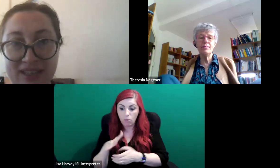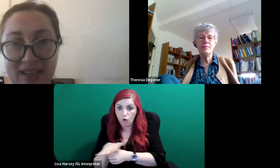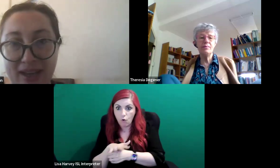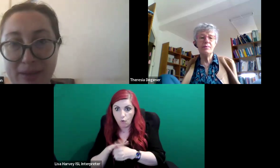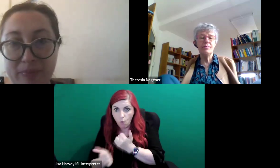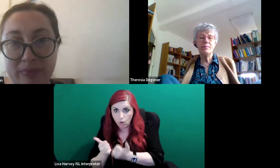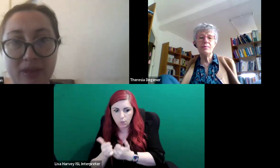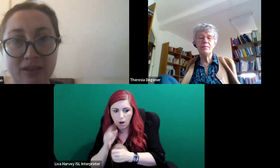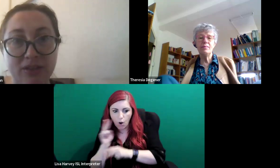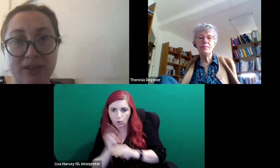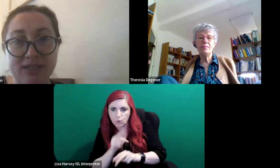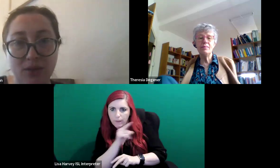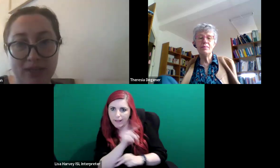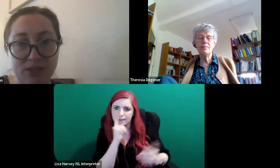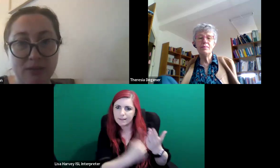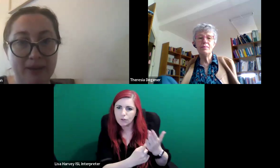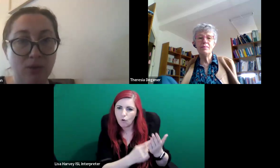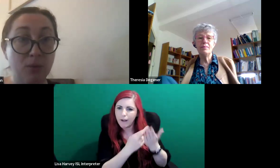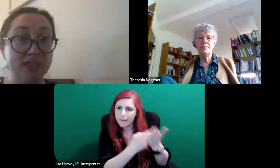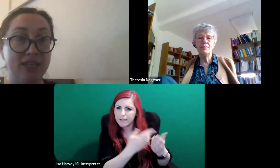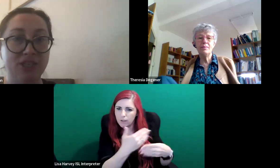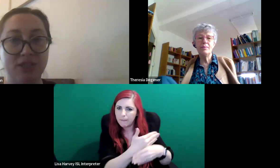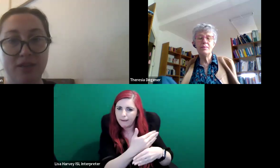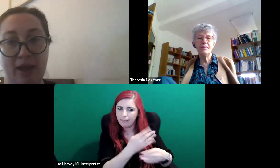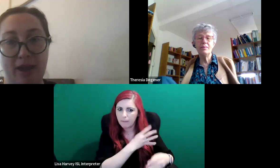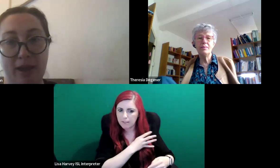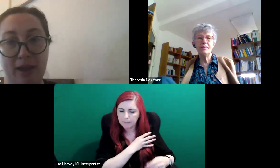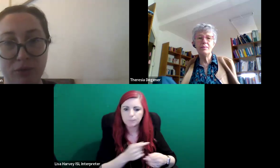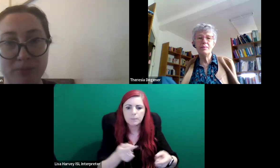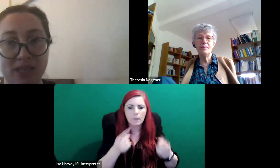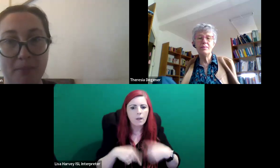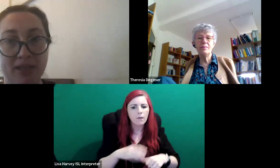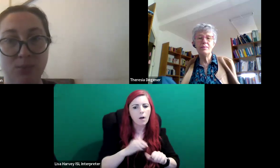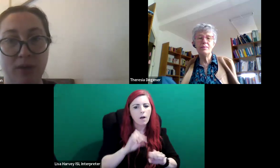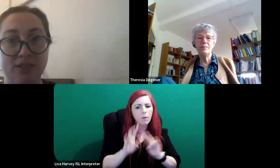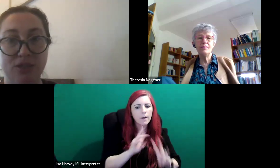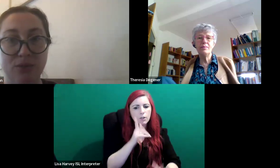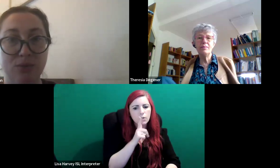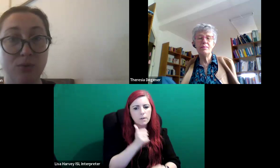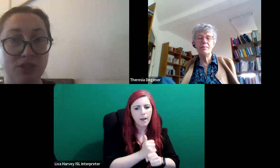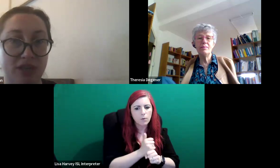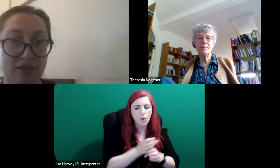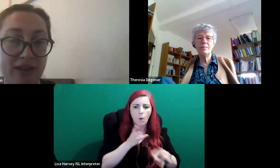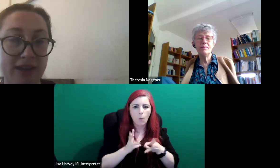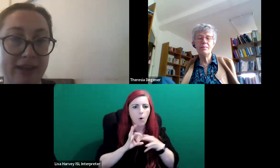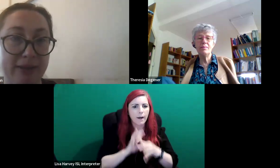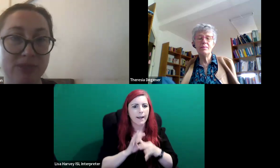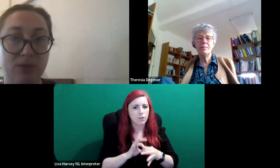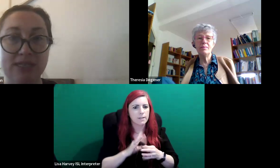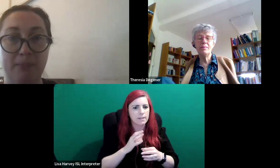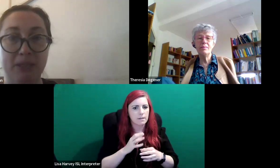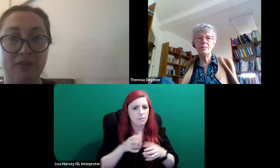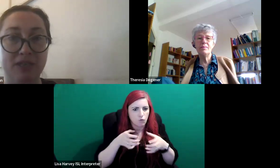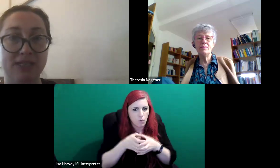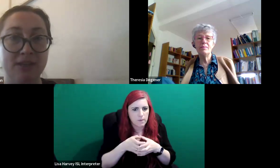Theresia. There is a question about coordination among groups that might want to go to Geneva.